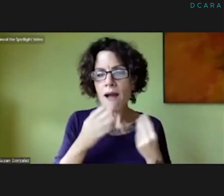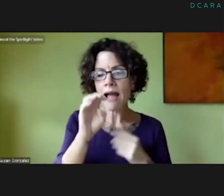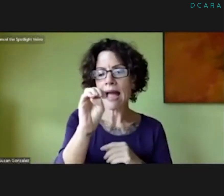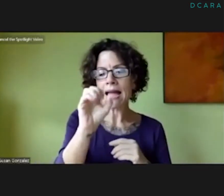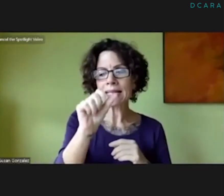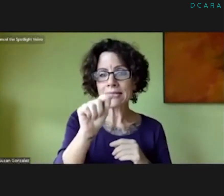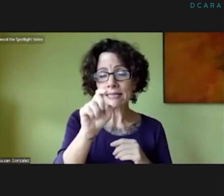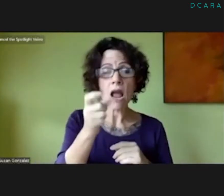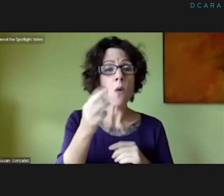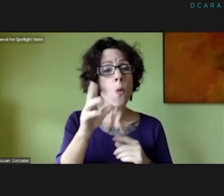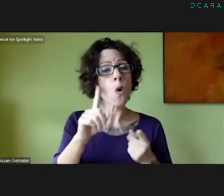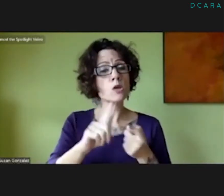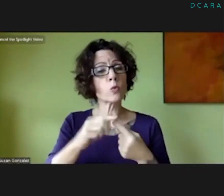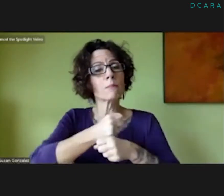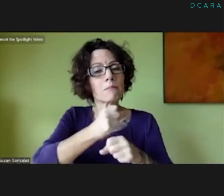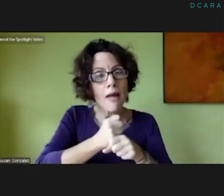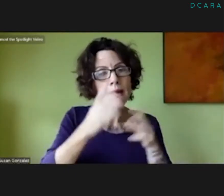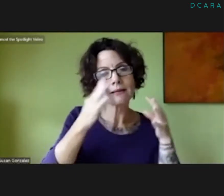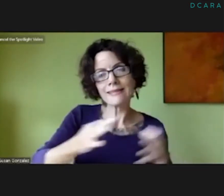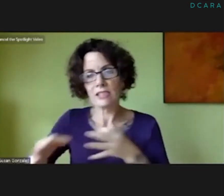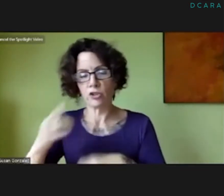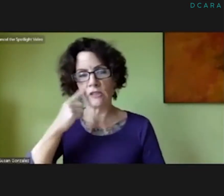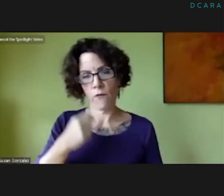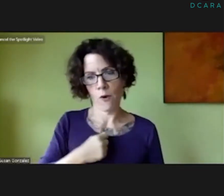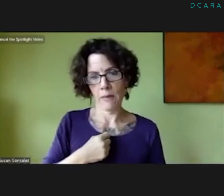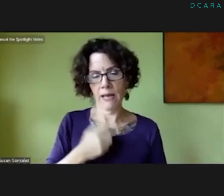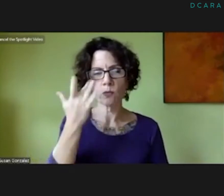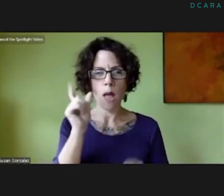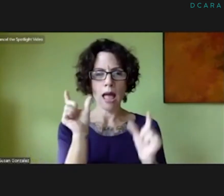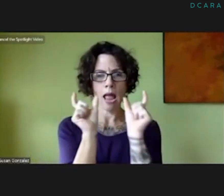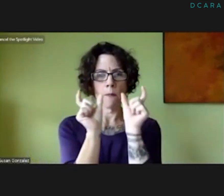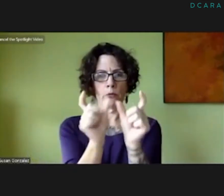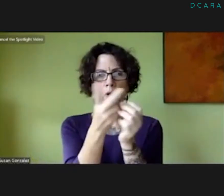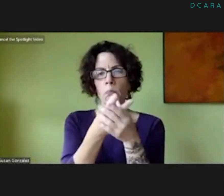responsible for my estate and make the decisions for me.